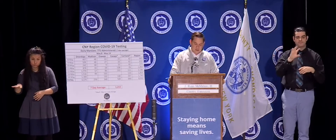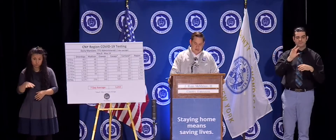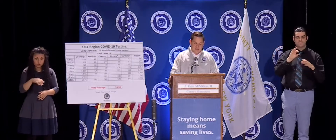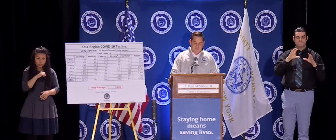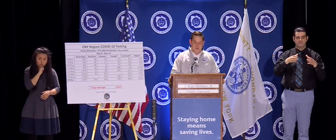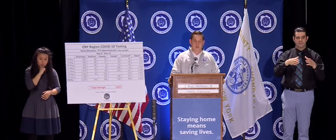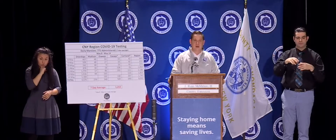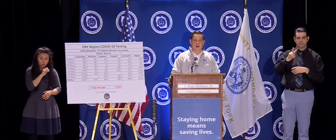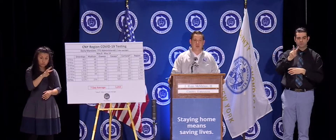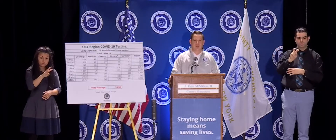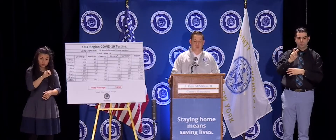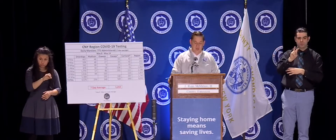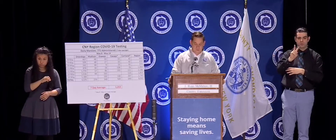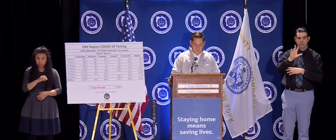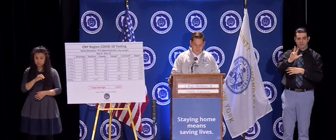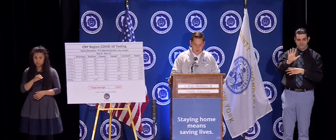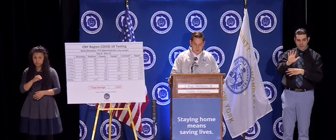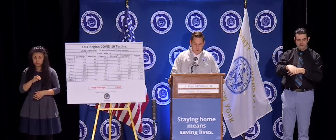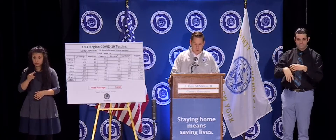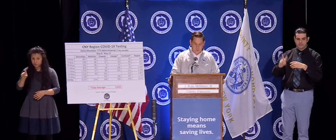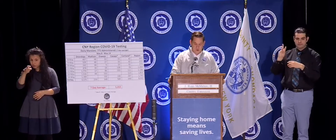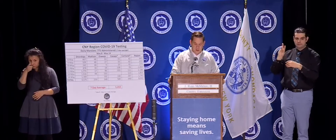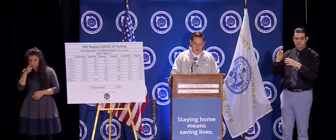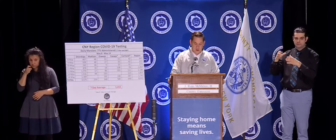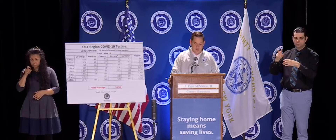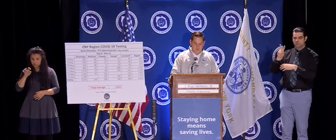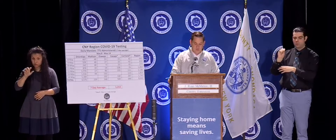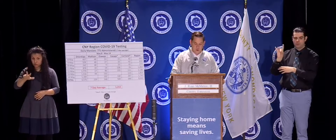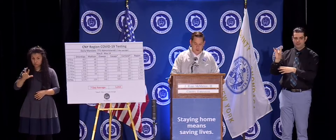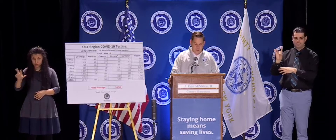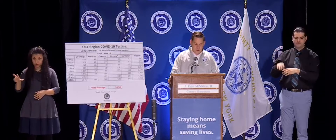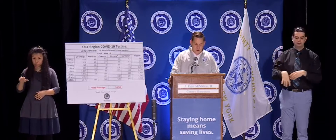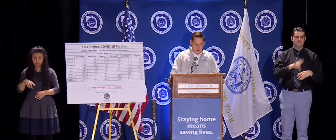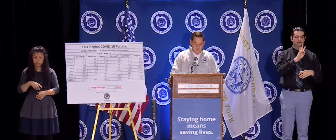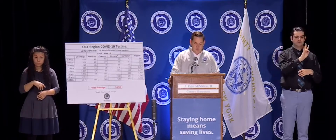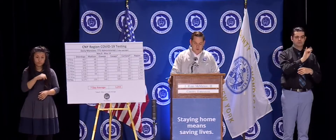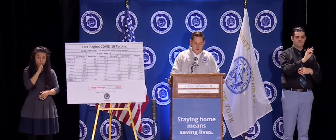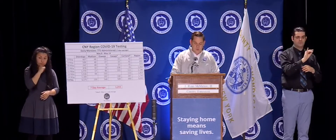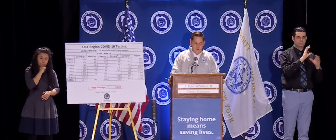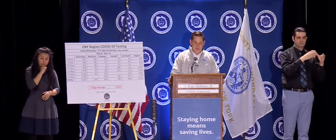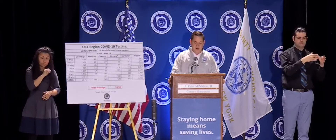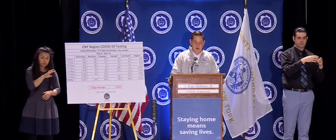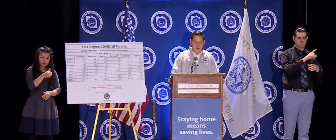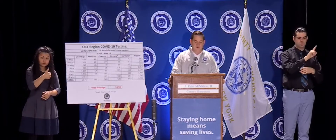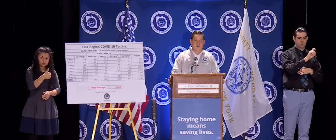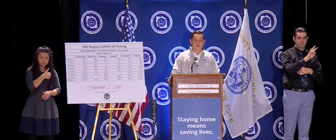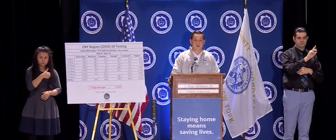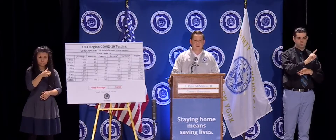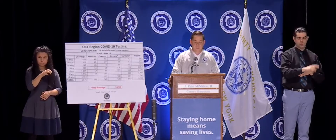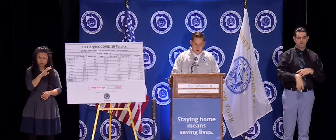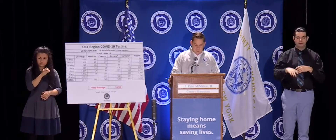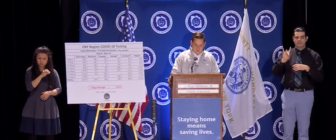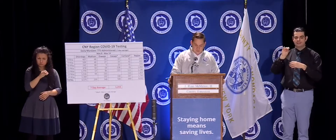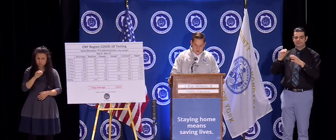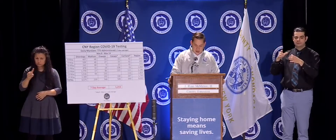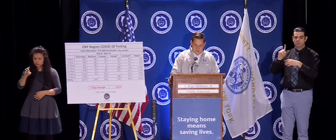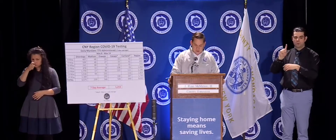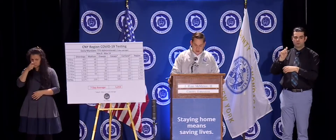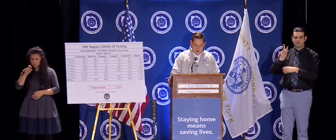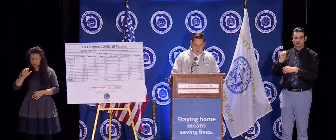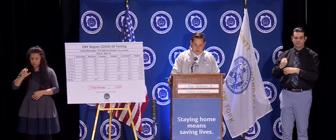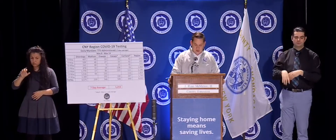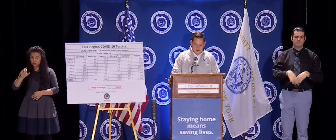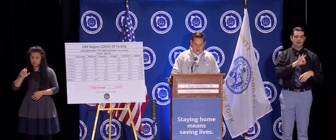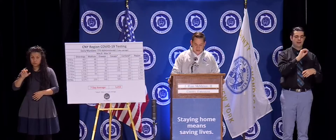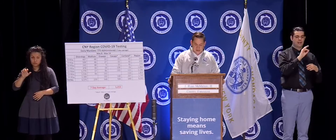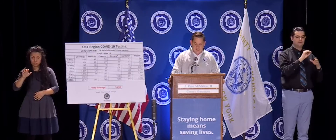breakdown: 19% are under 30, 31% are under 40, 44% are under 50,